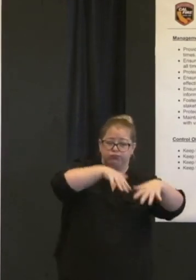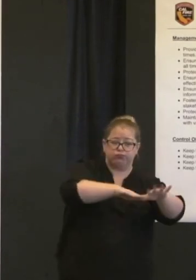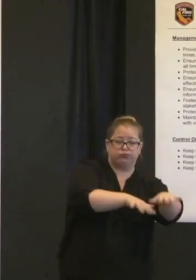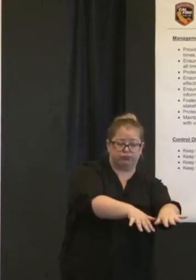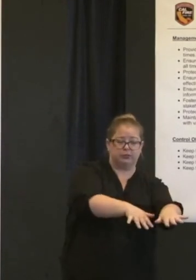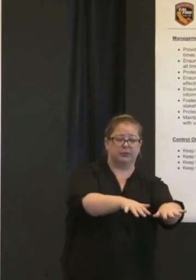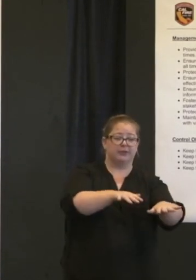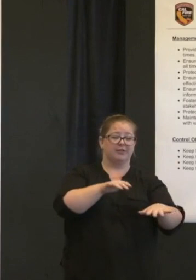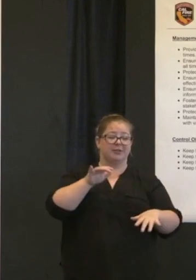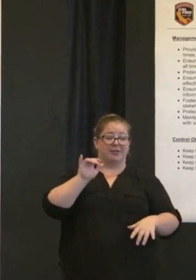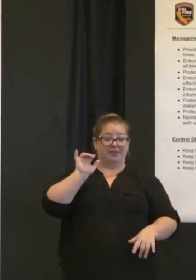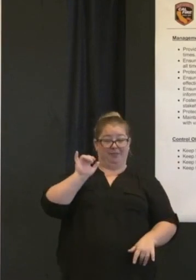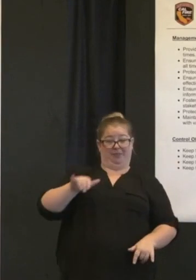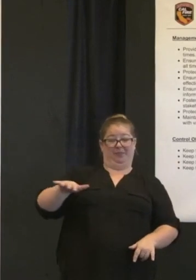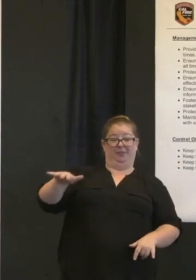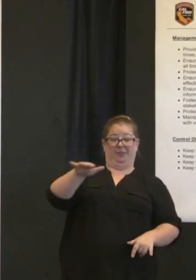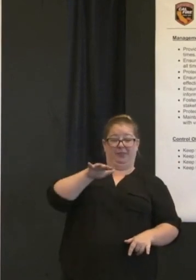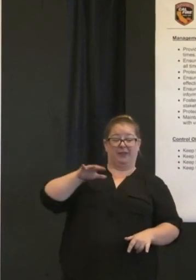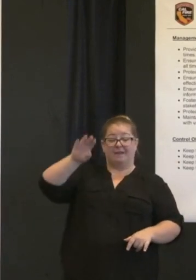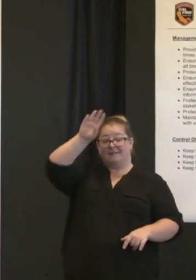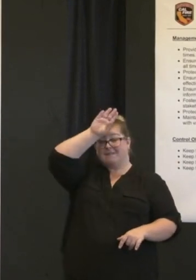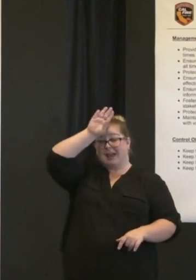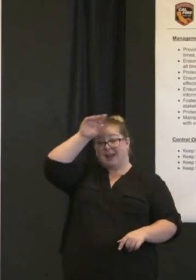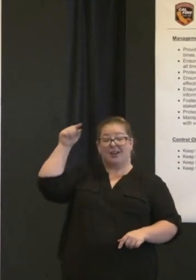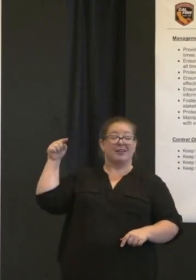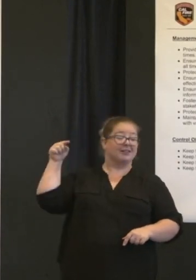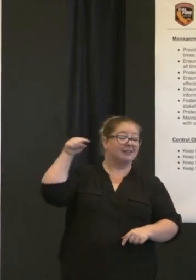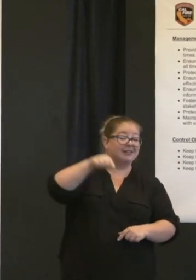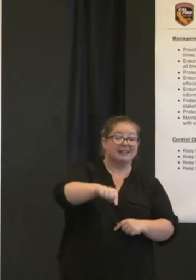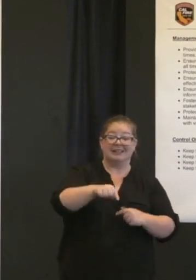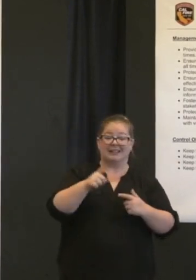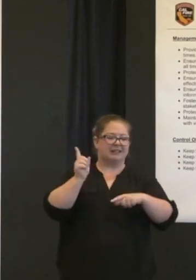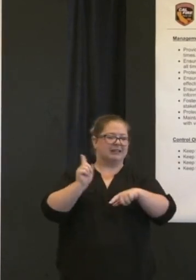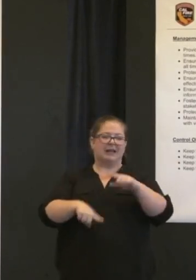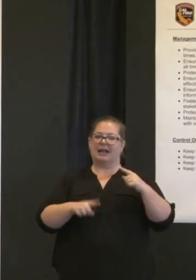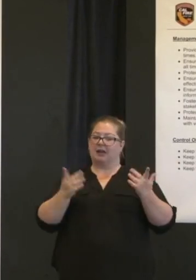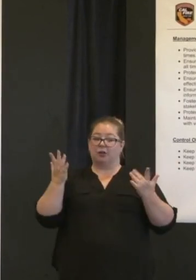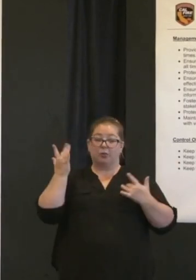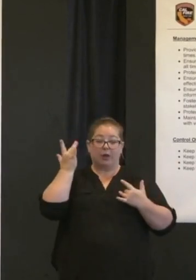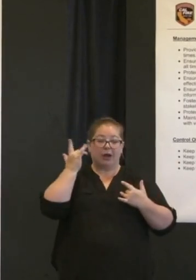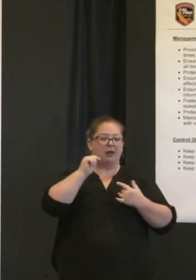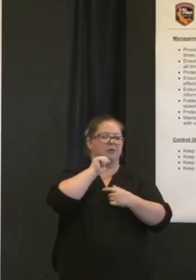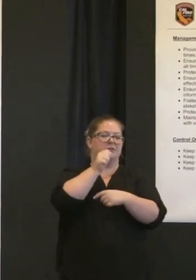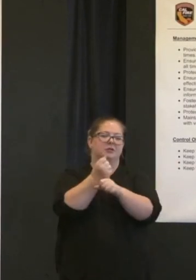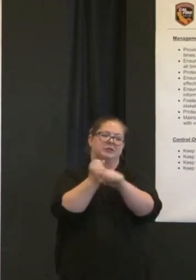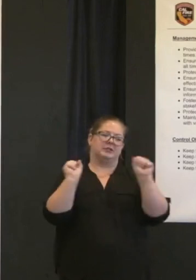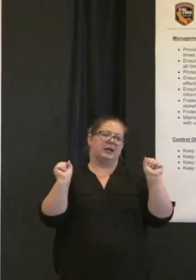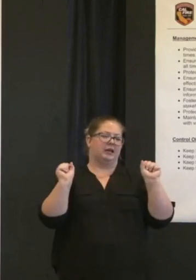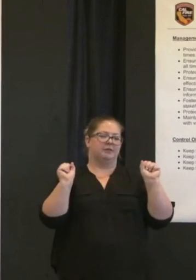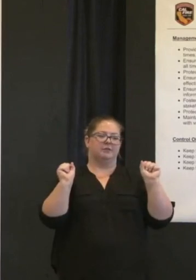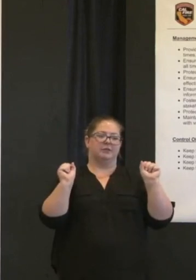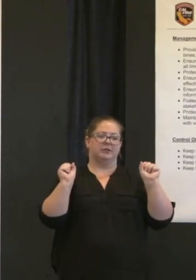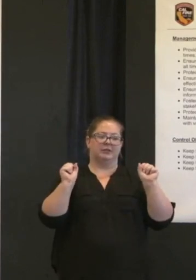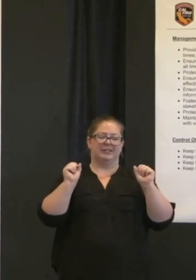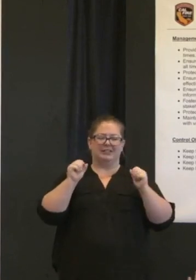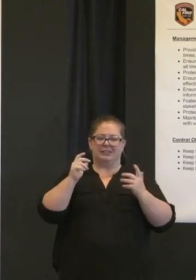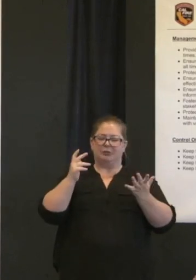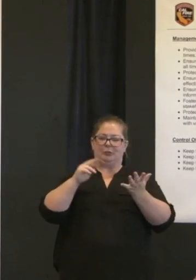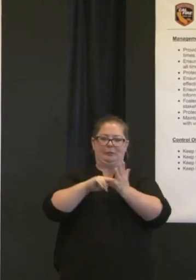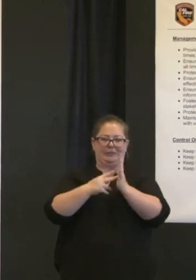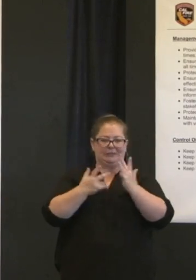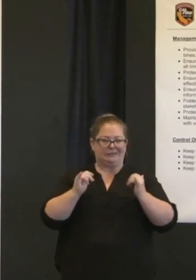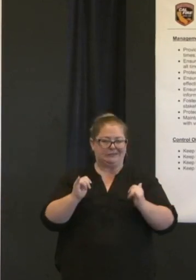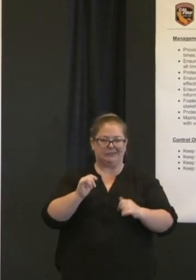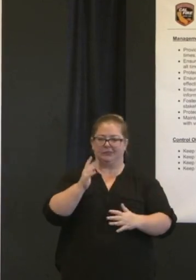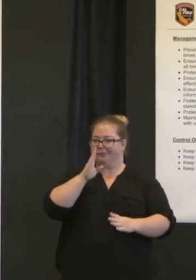engage the fire actually where it is. So we look at what we call indirect firefighting, where we engage the fire on our terms. We've talked a lot in the last